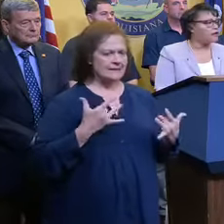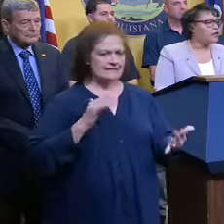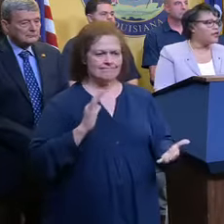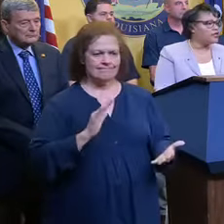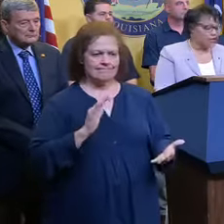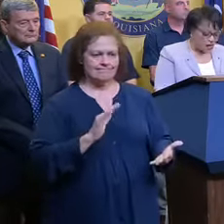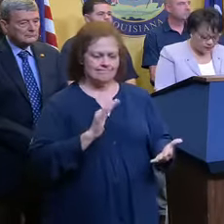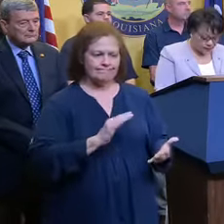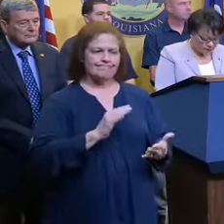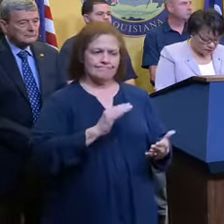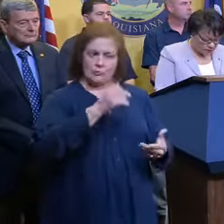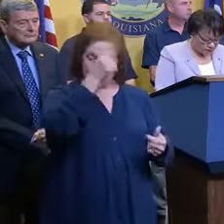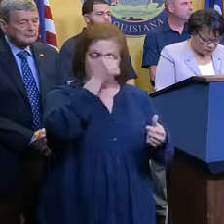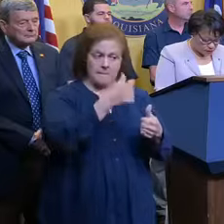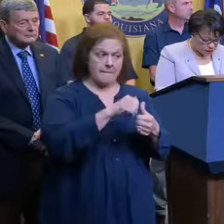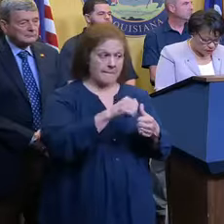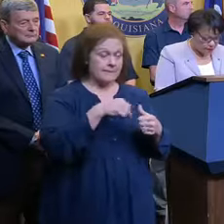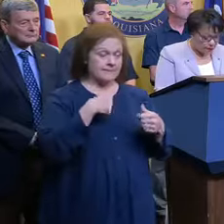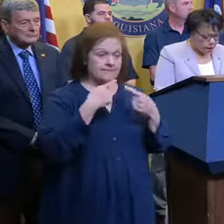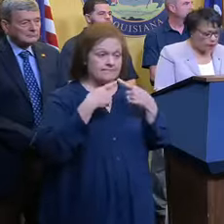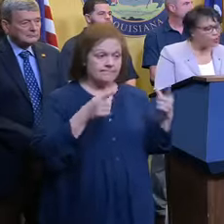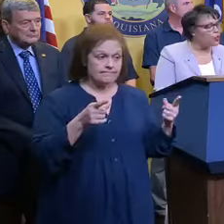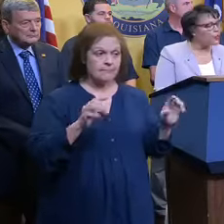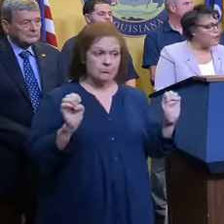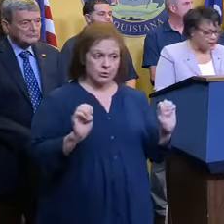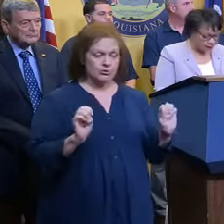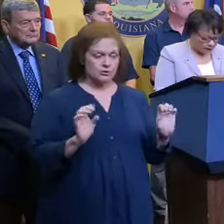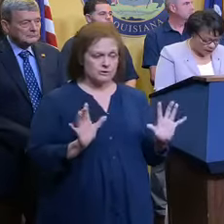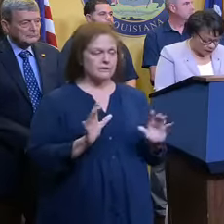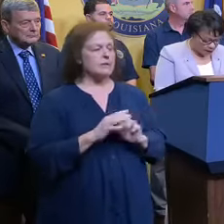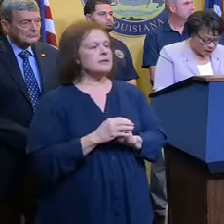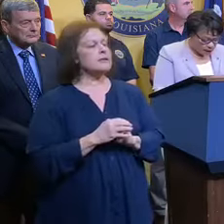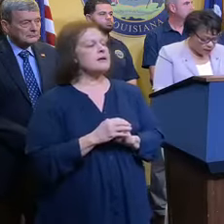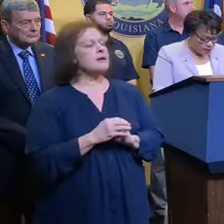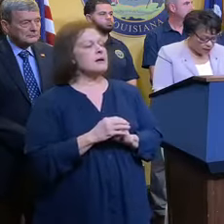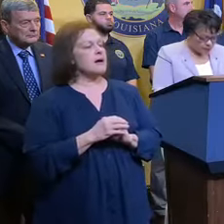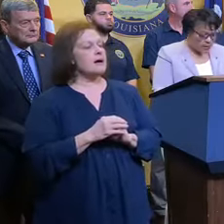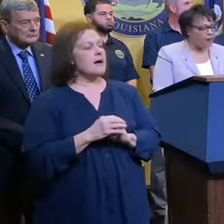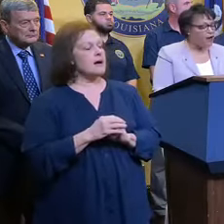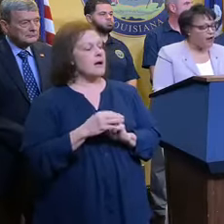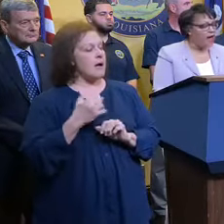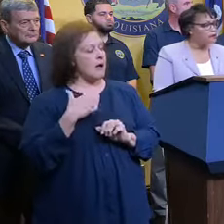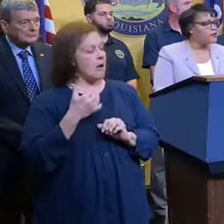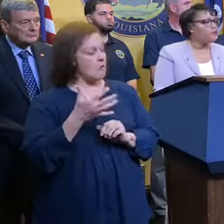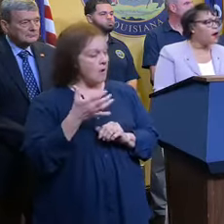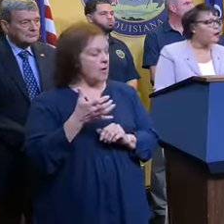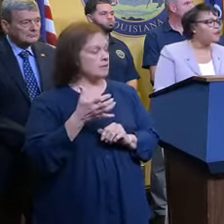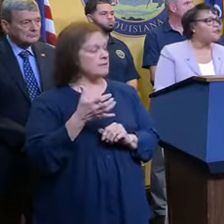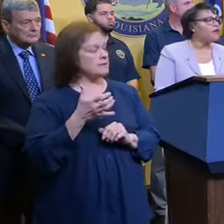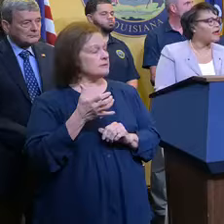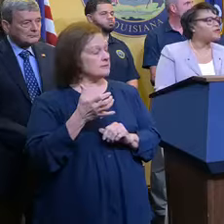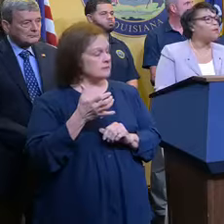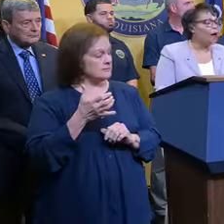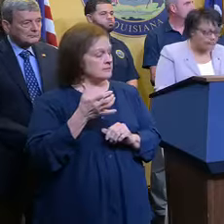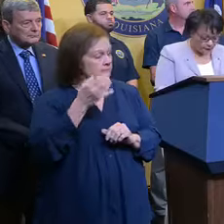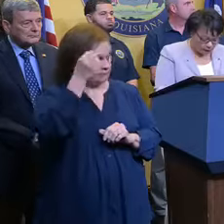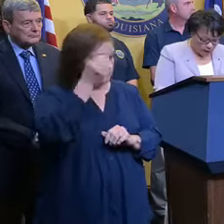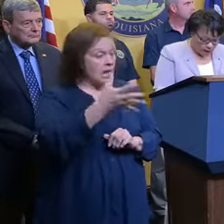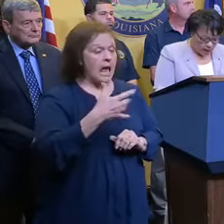our declaration of the state of emergency. I do want to make it clear, as mayor, I have the authority to